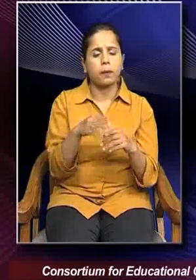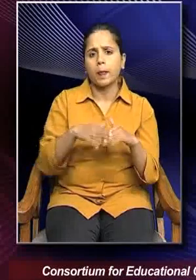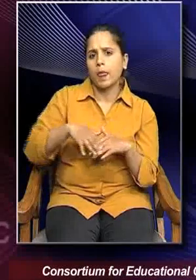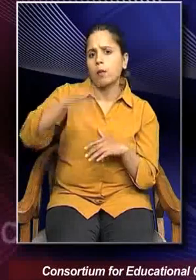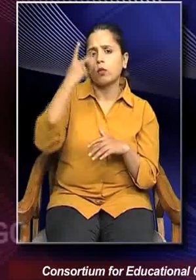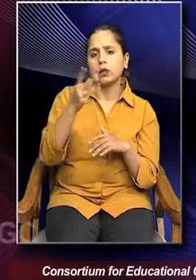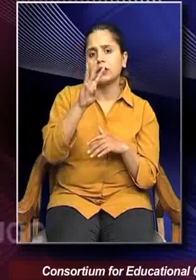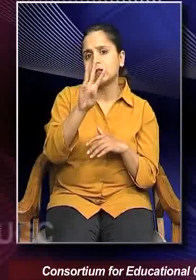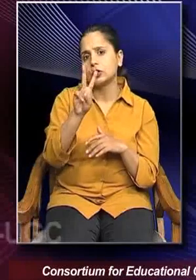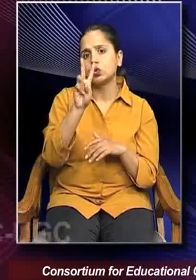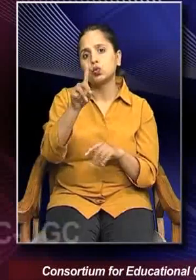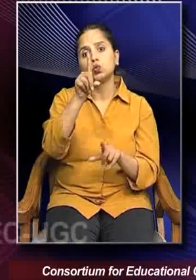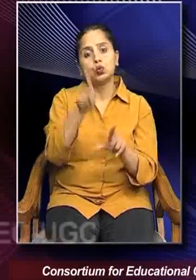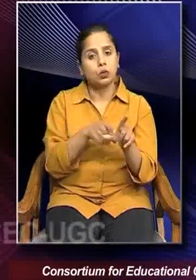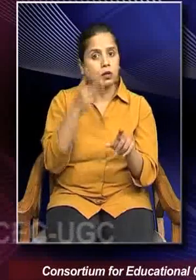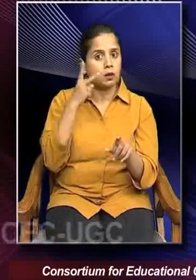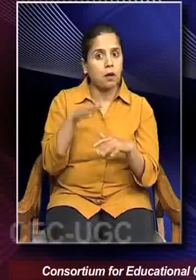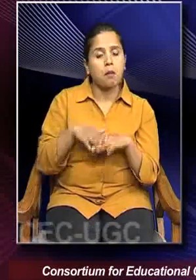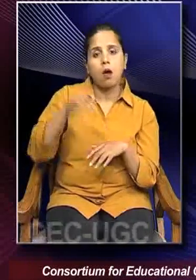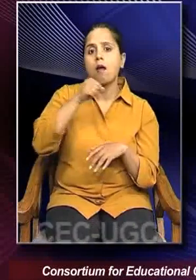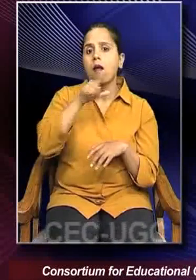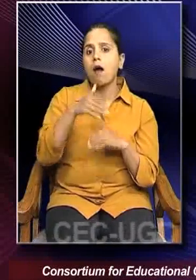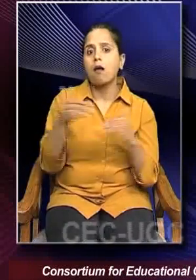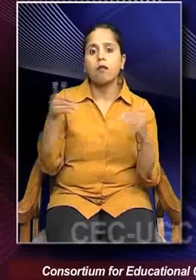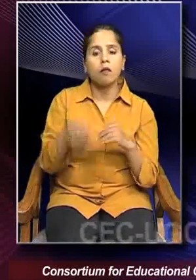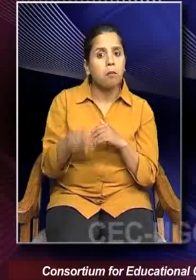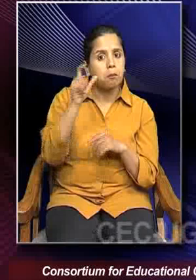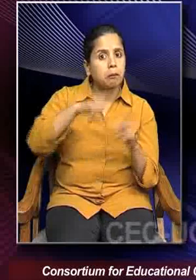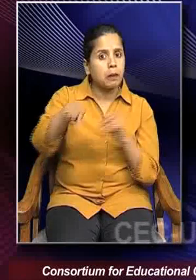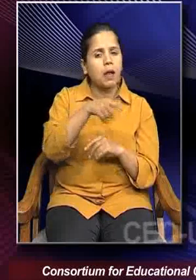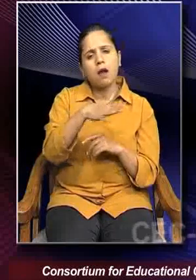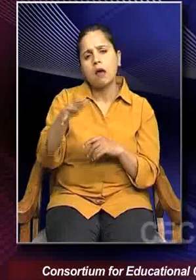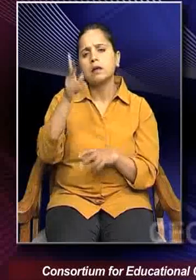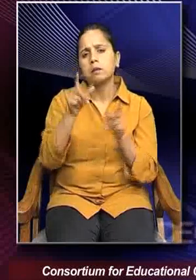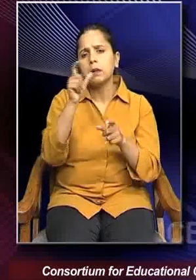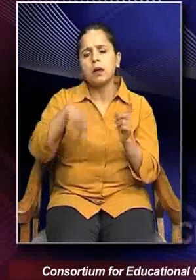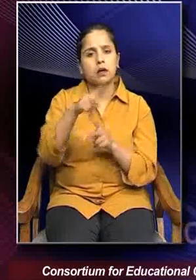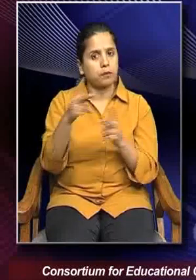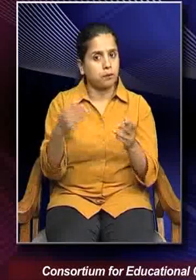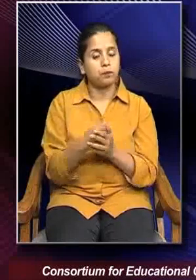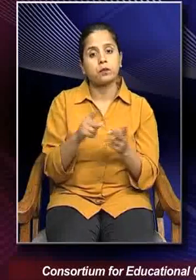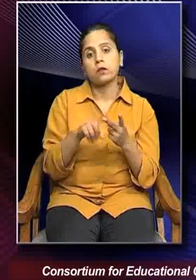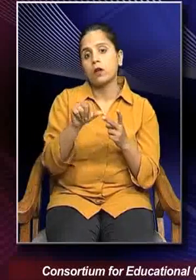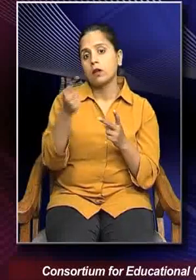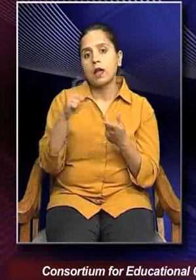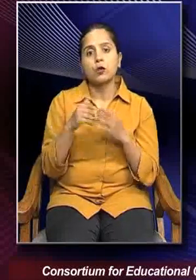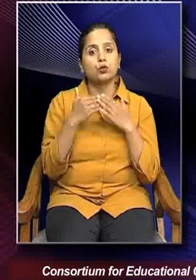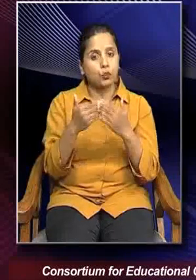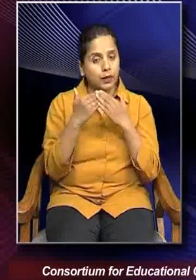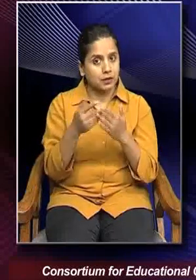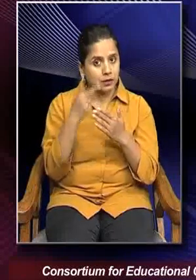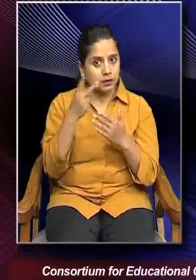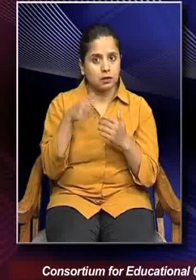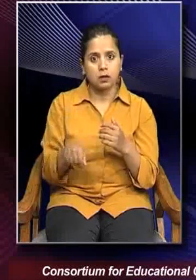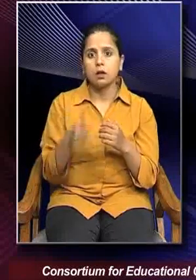of 32 years of average life for an average citizen in the country. On the other hand, if you look at education,